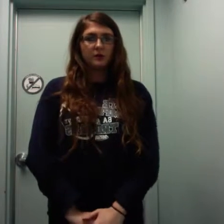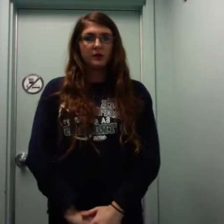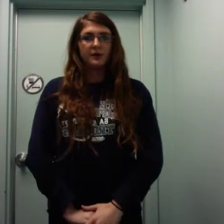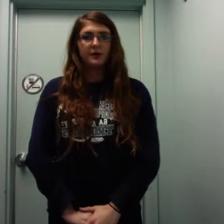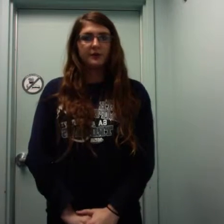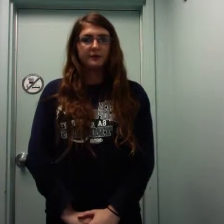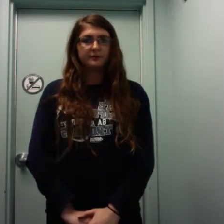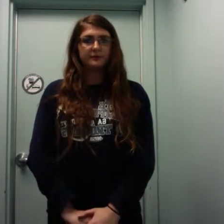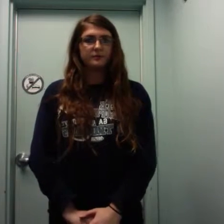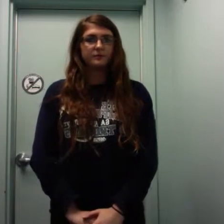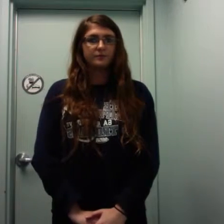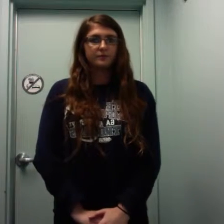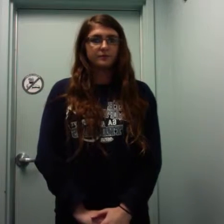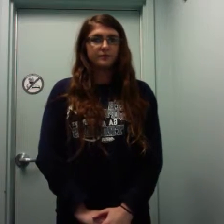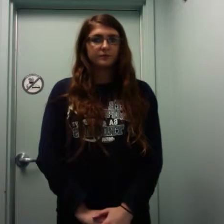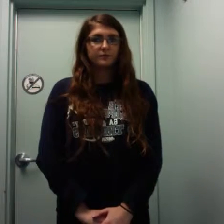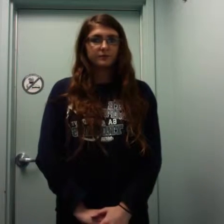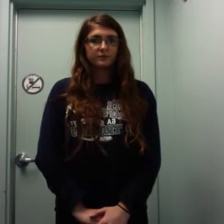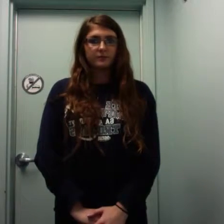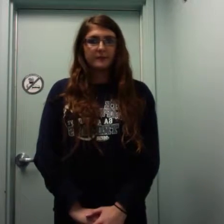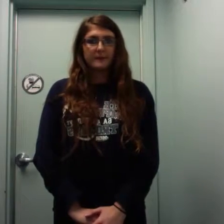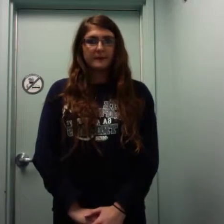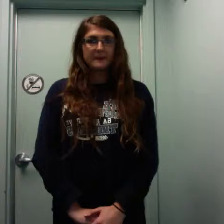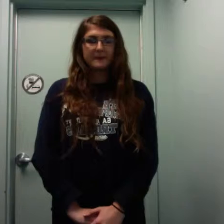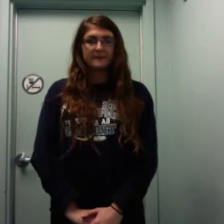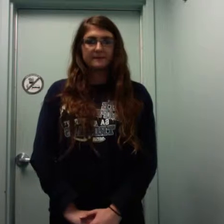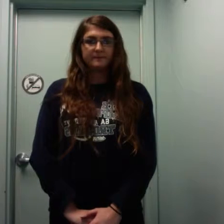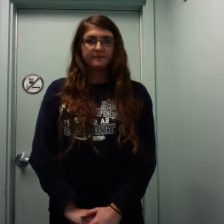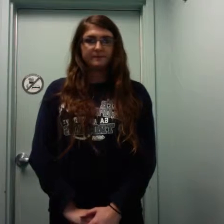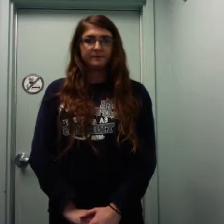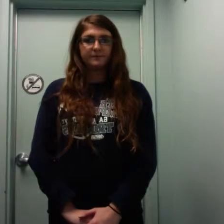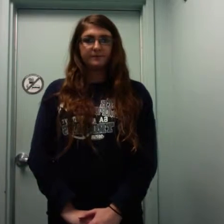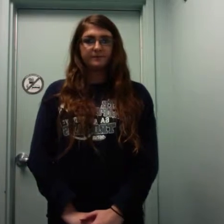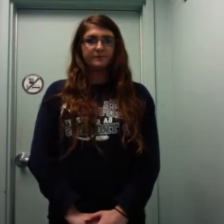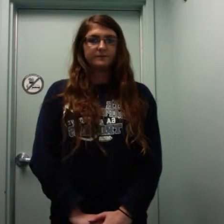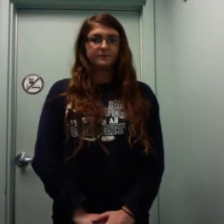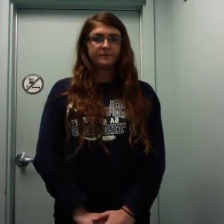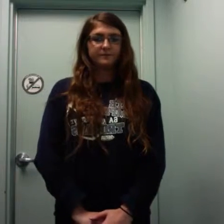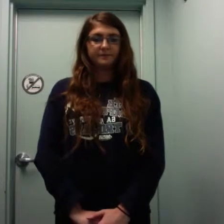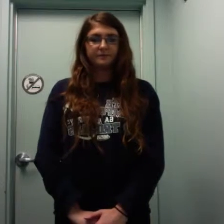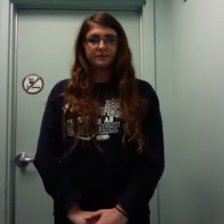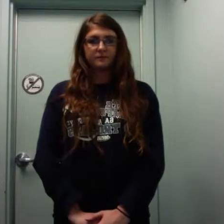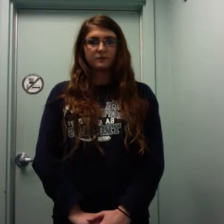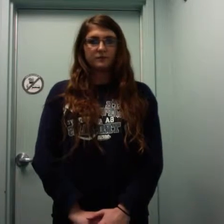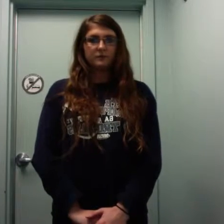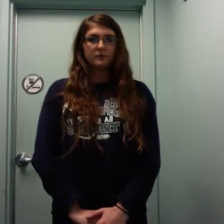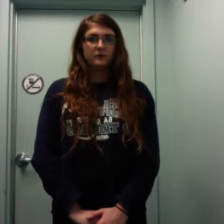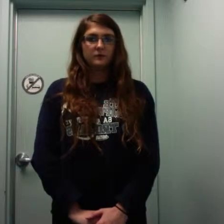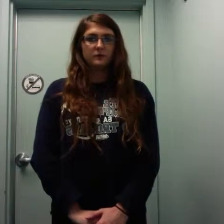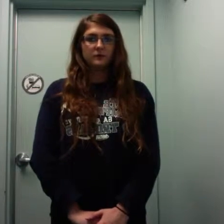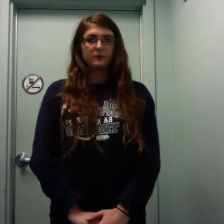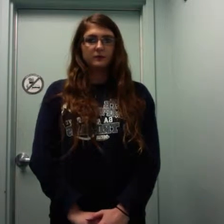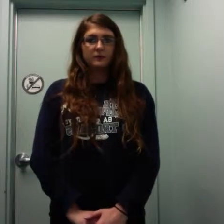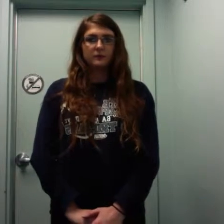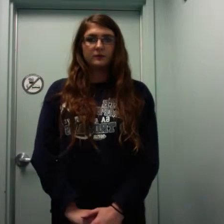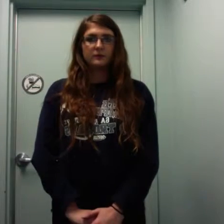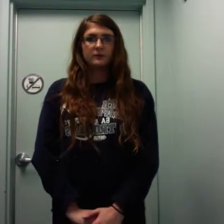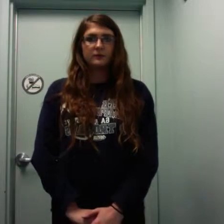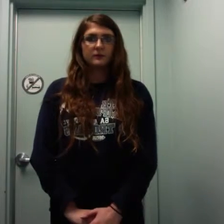Once that is done, the writer writes it up on the computer and puts it into a program called PageMaker